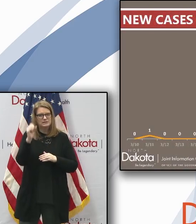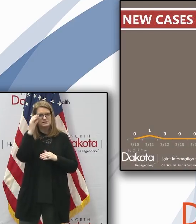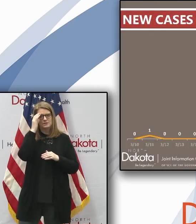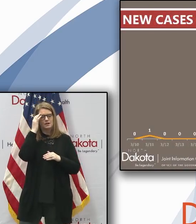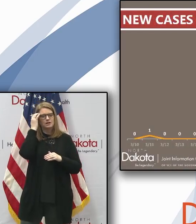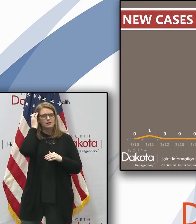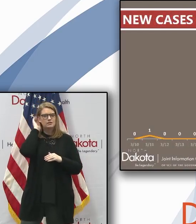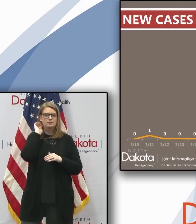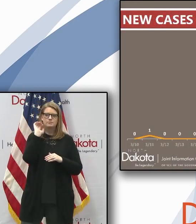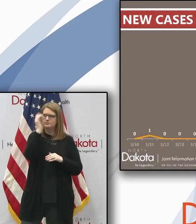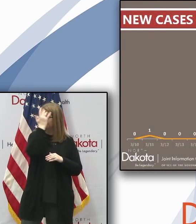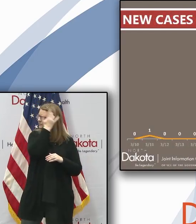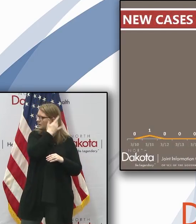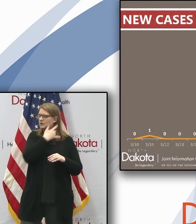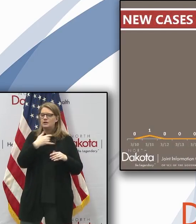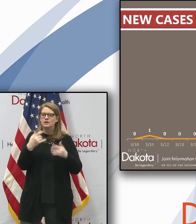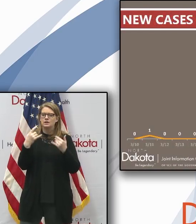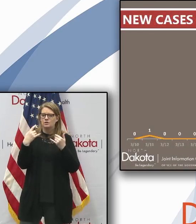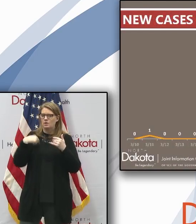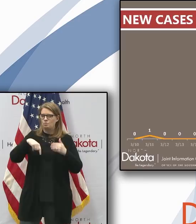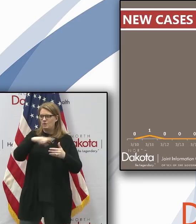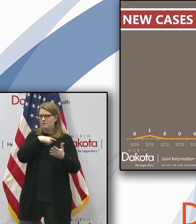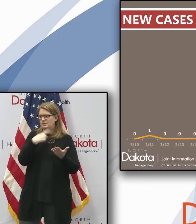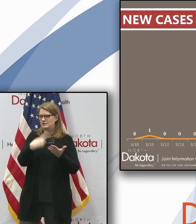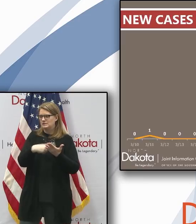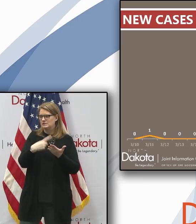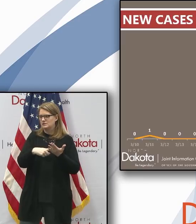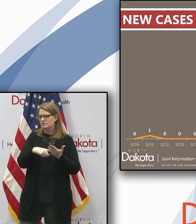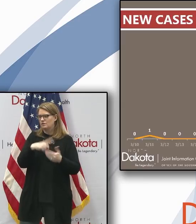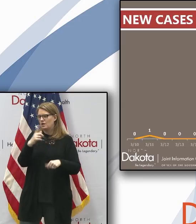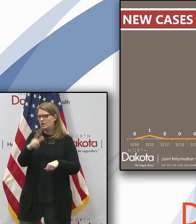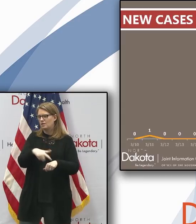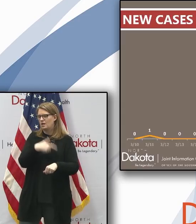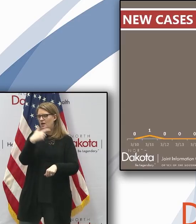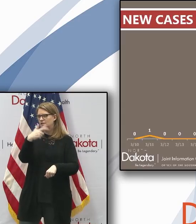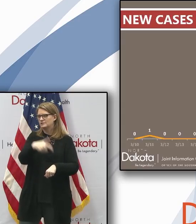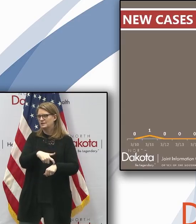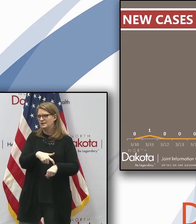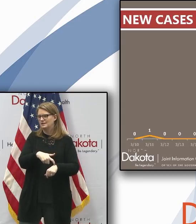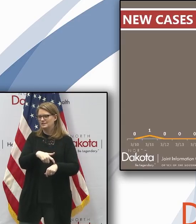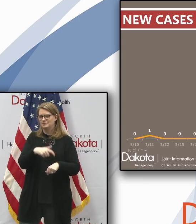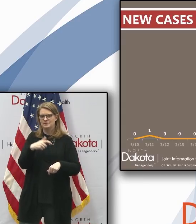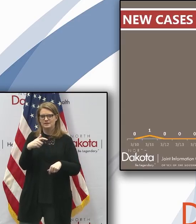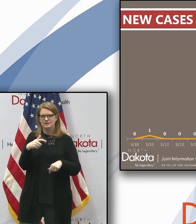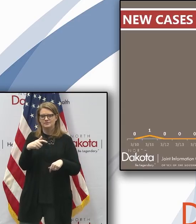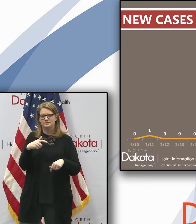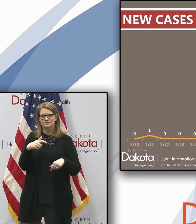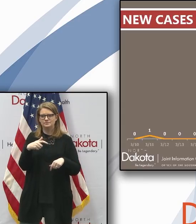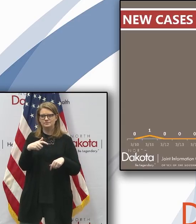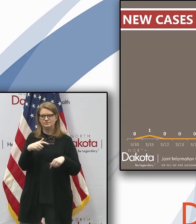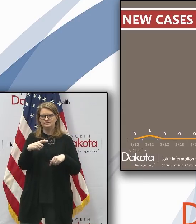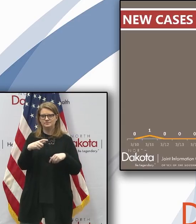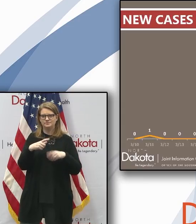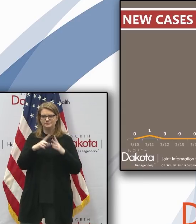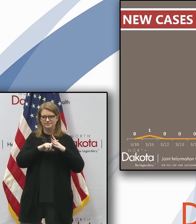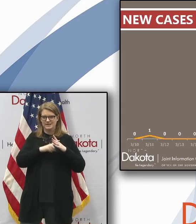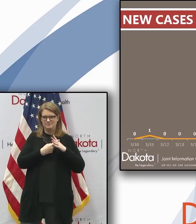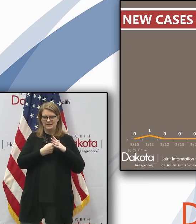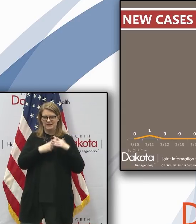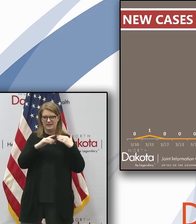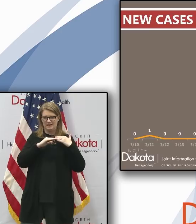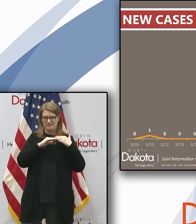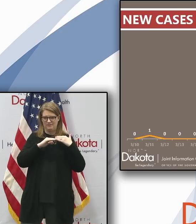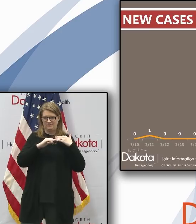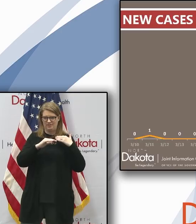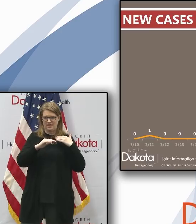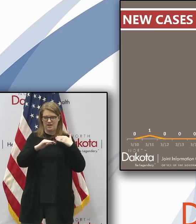this is the point that we've been talking about for some time, where we had very flat at the beginning. We had a little bit of